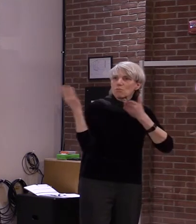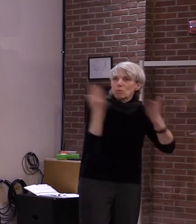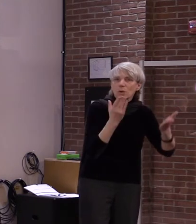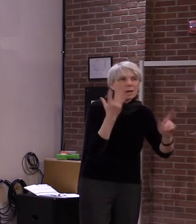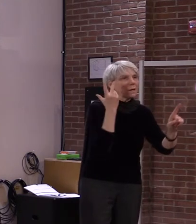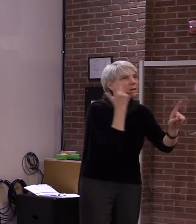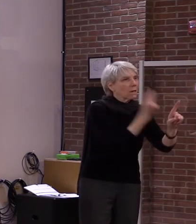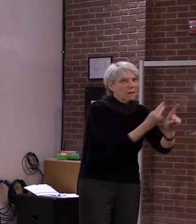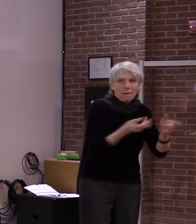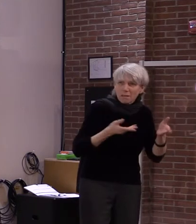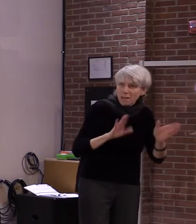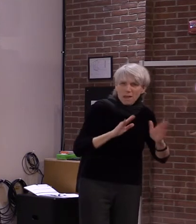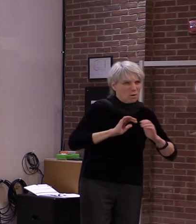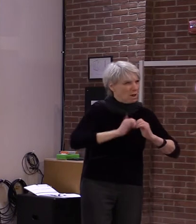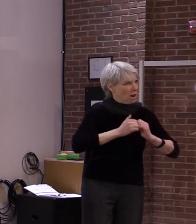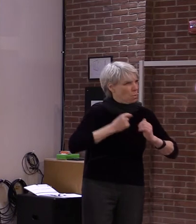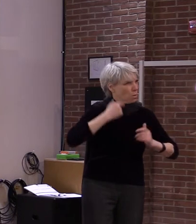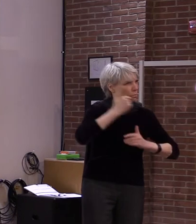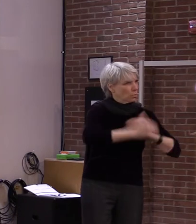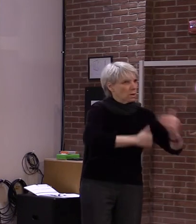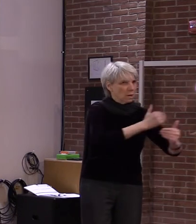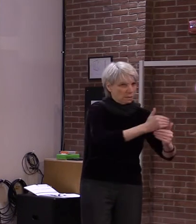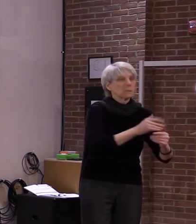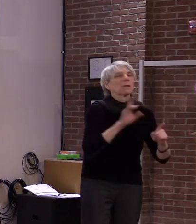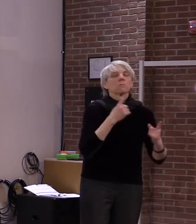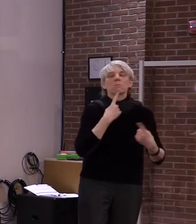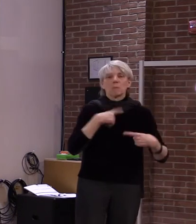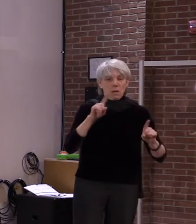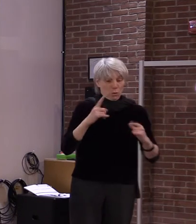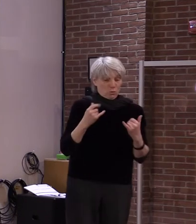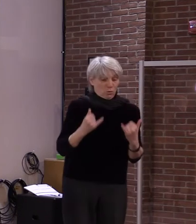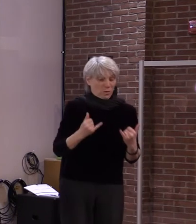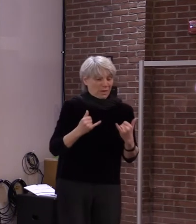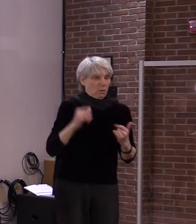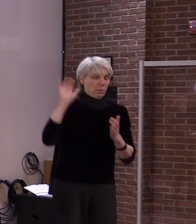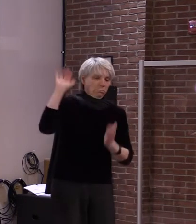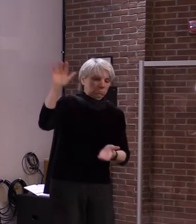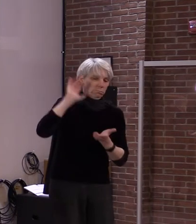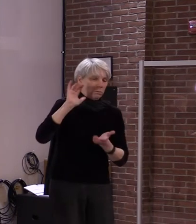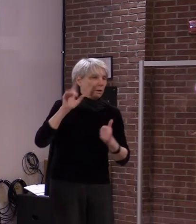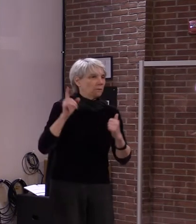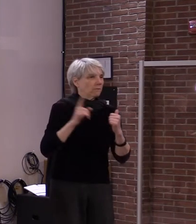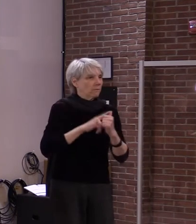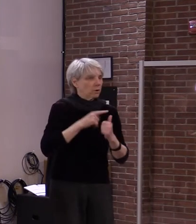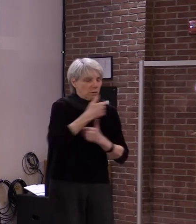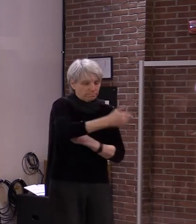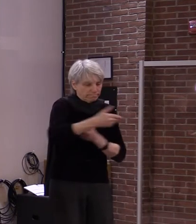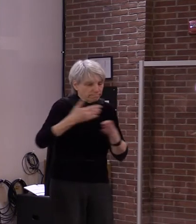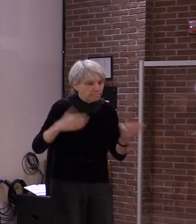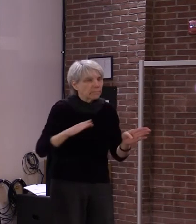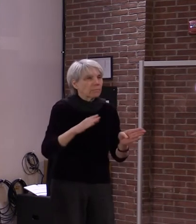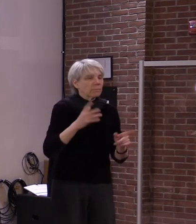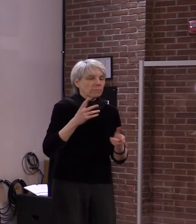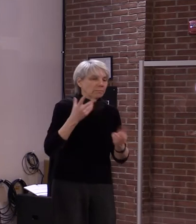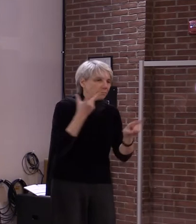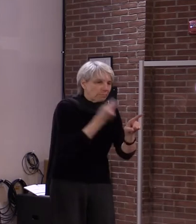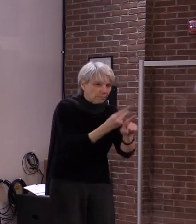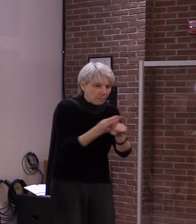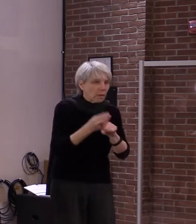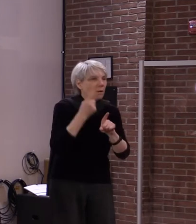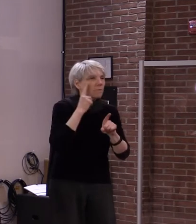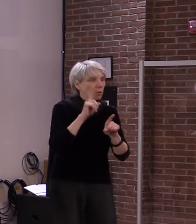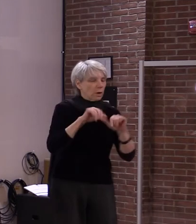program will receive its first allotment of vaccine today today's allotment will include agencies covering